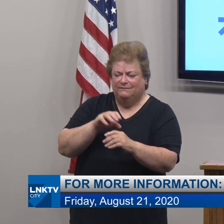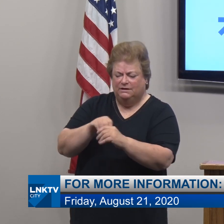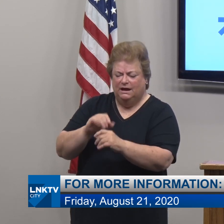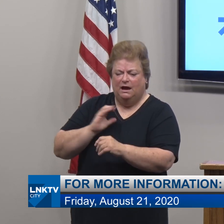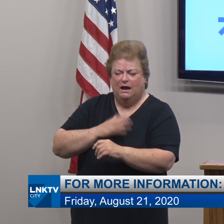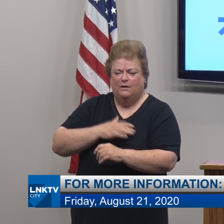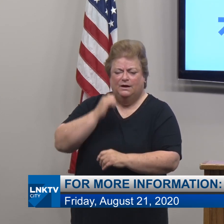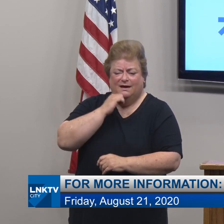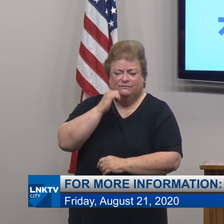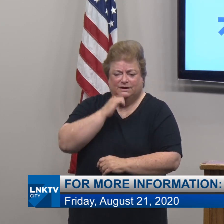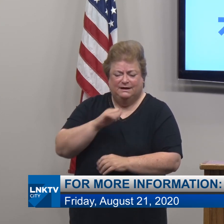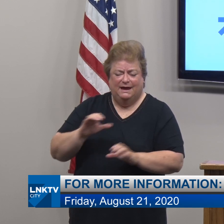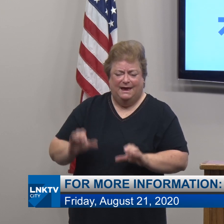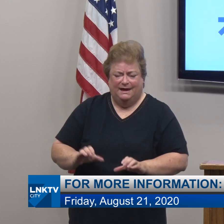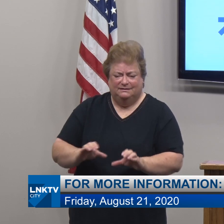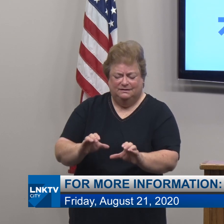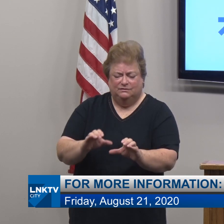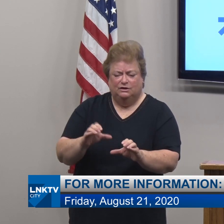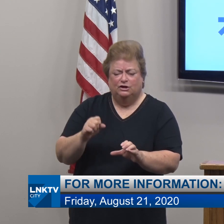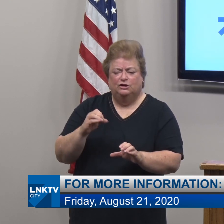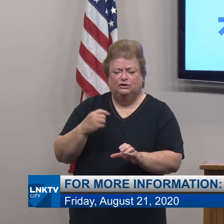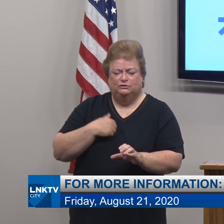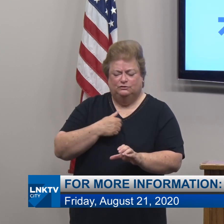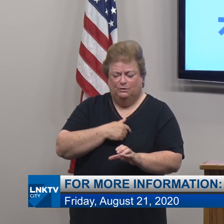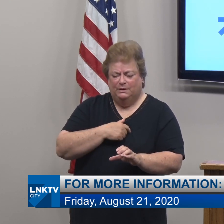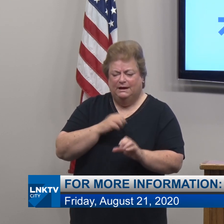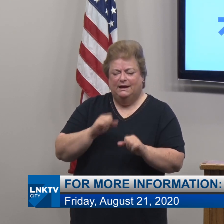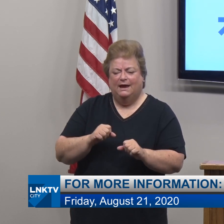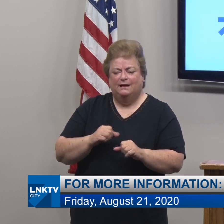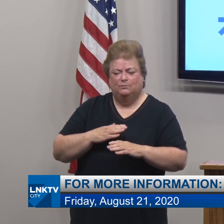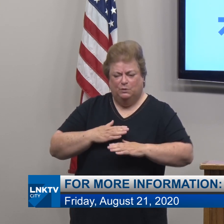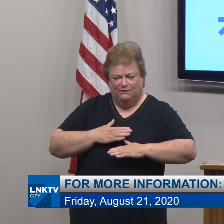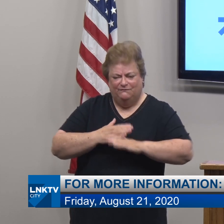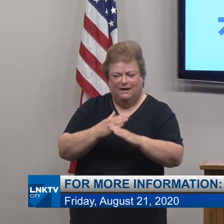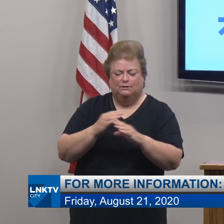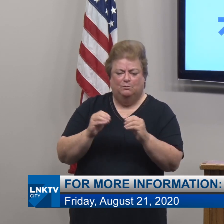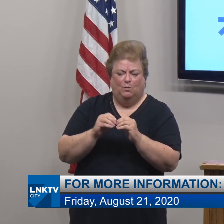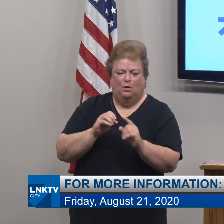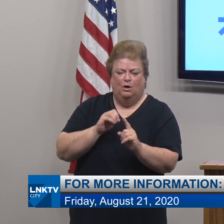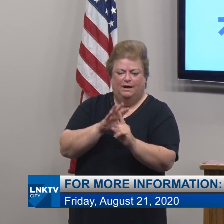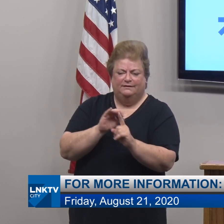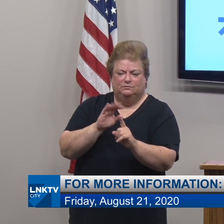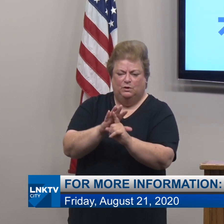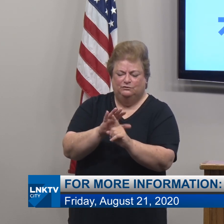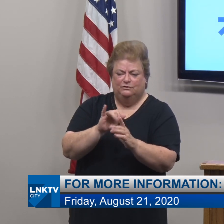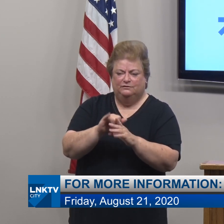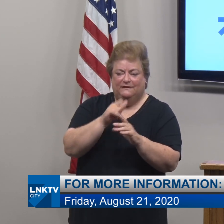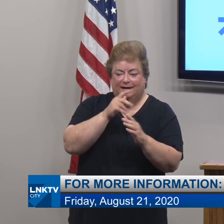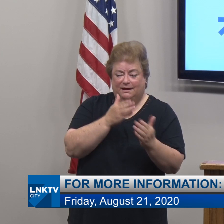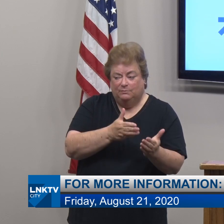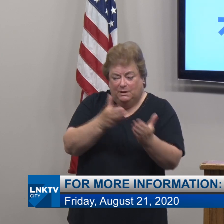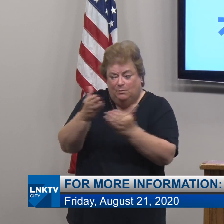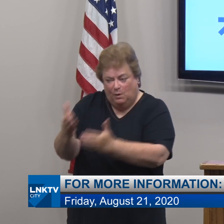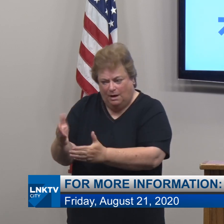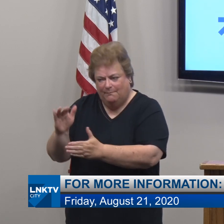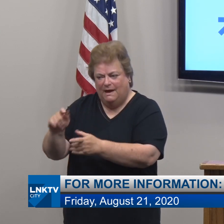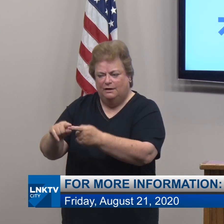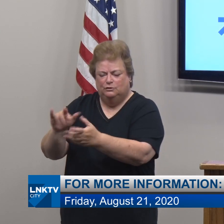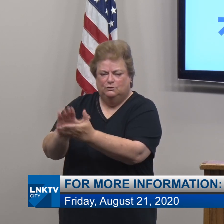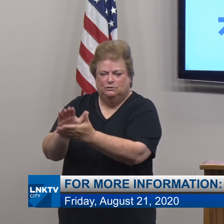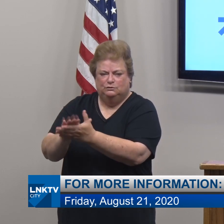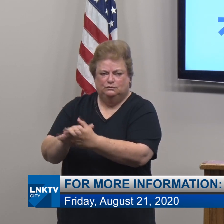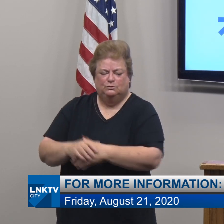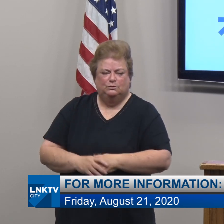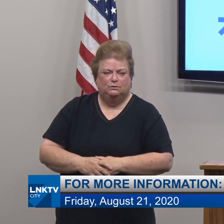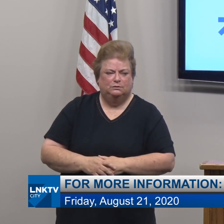activities so that we can help prevent potential exposures that could then be brought into the school setting. And